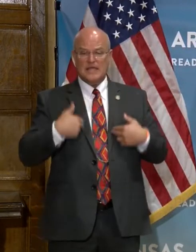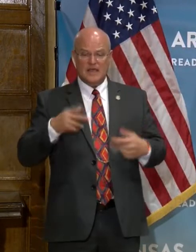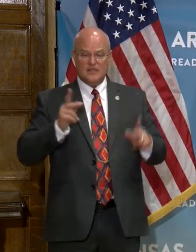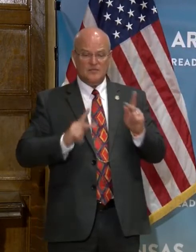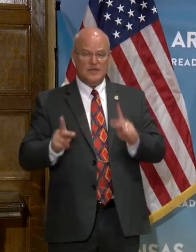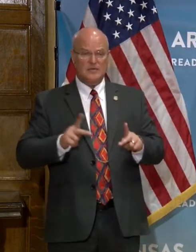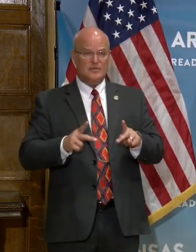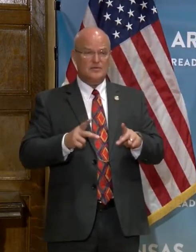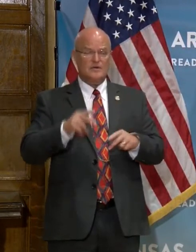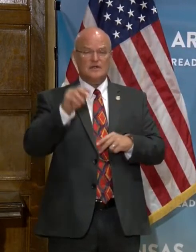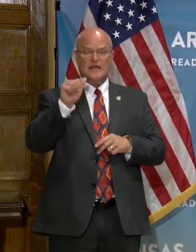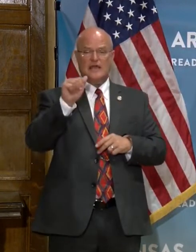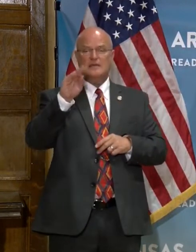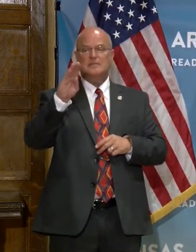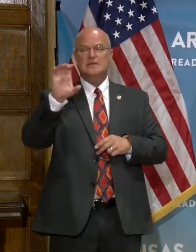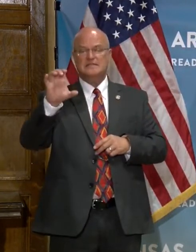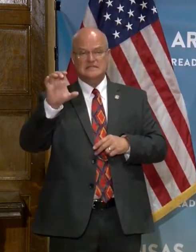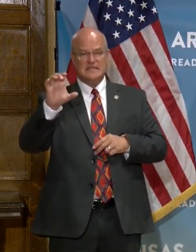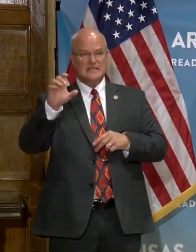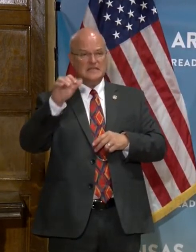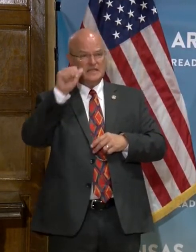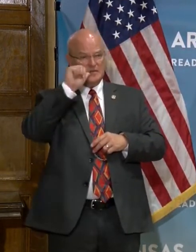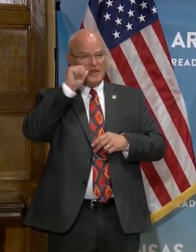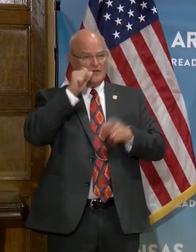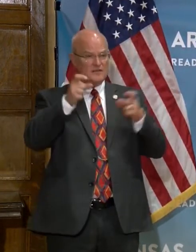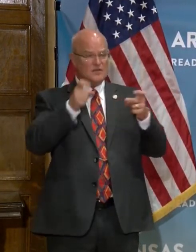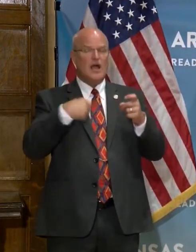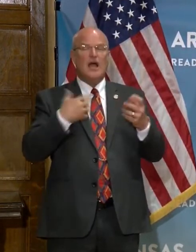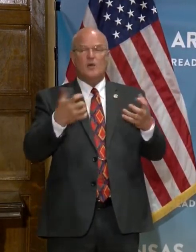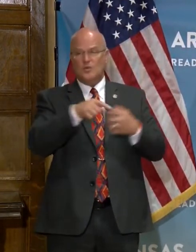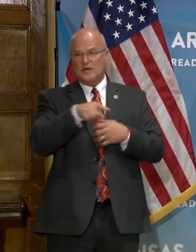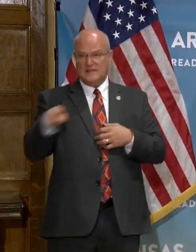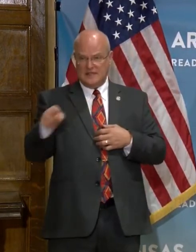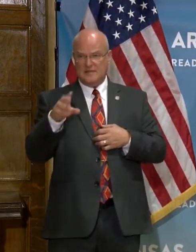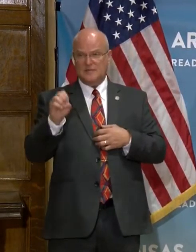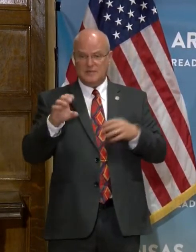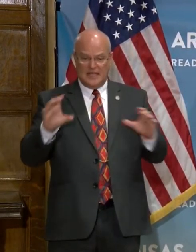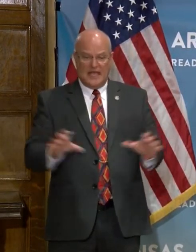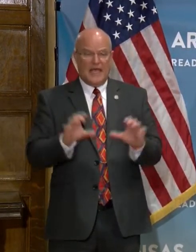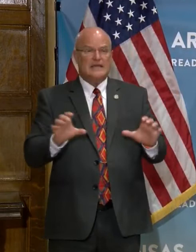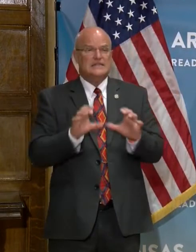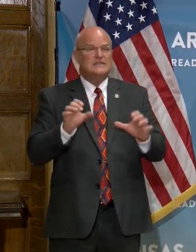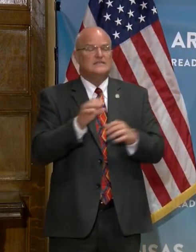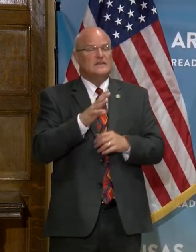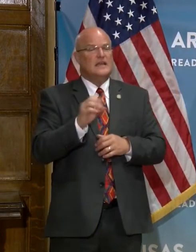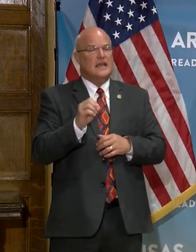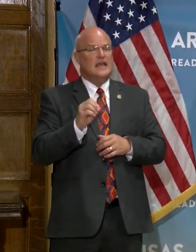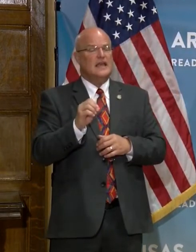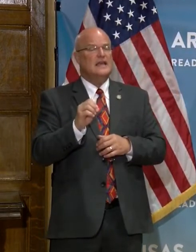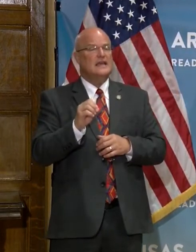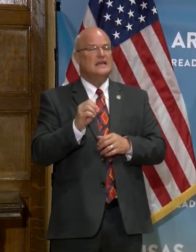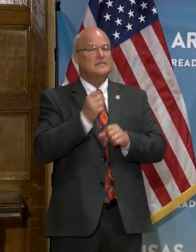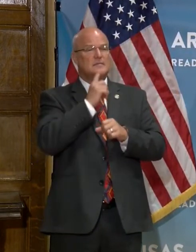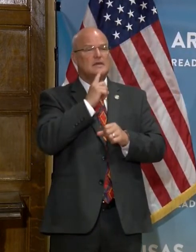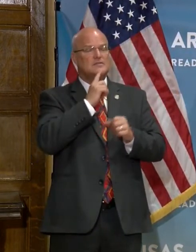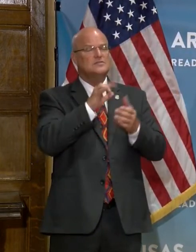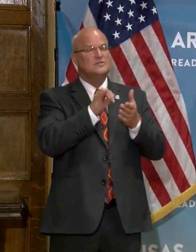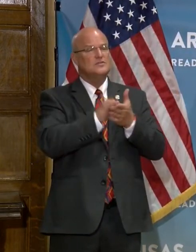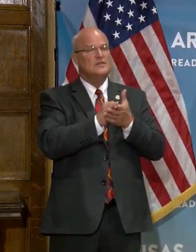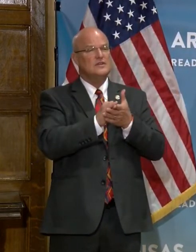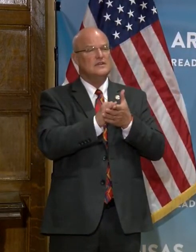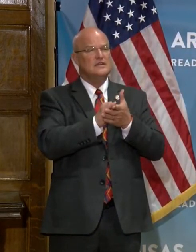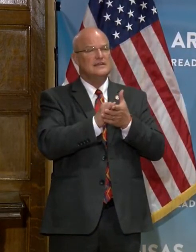our alcoholic beverage control. I want them to be active and to make sure